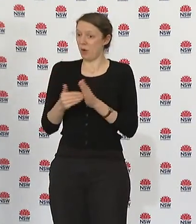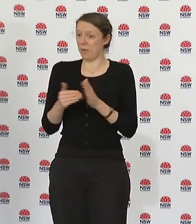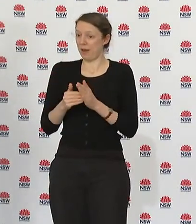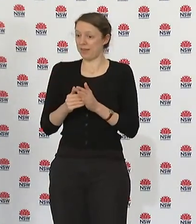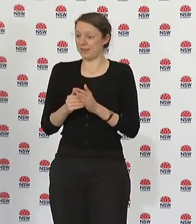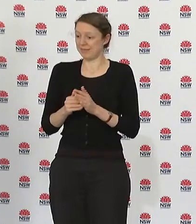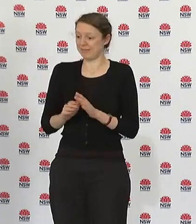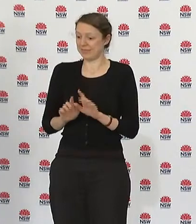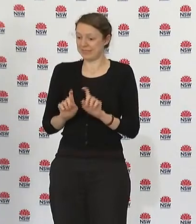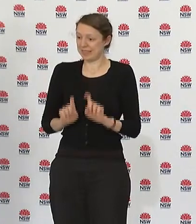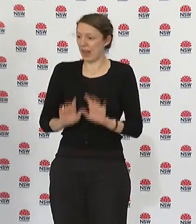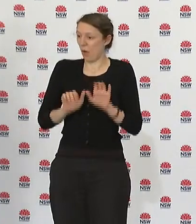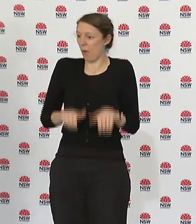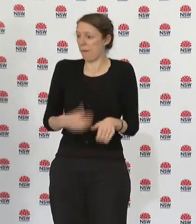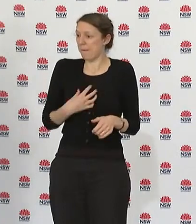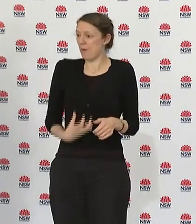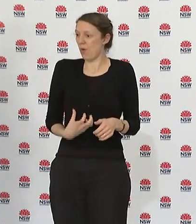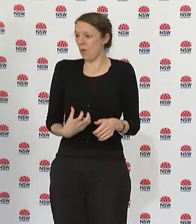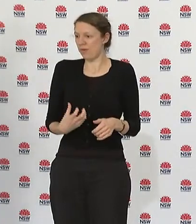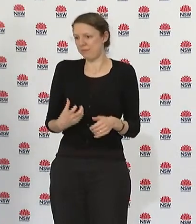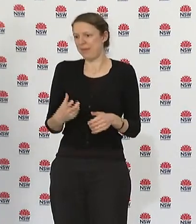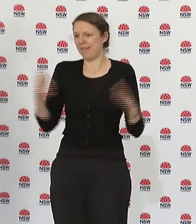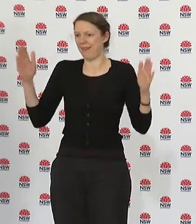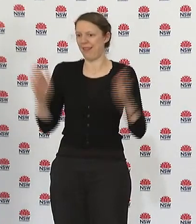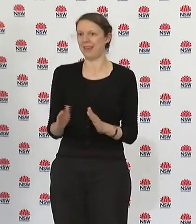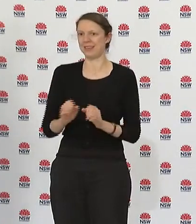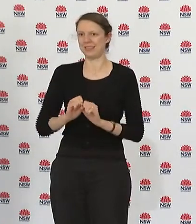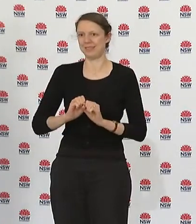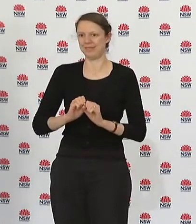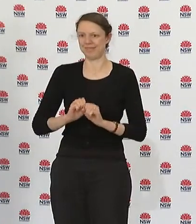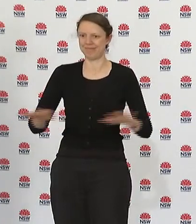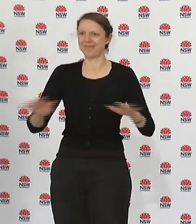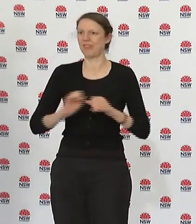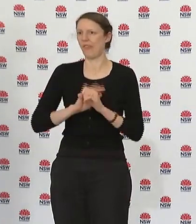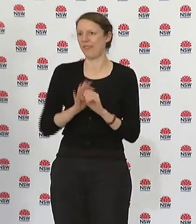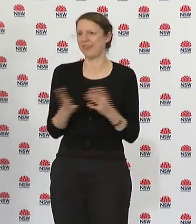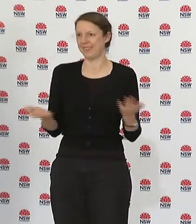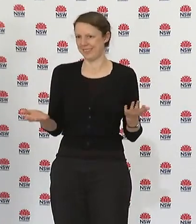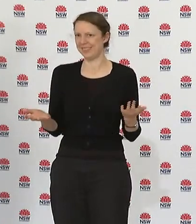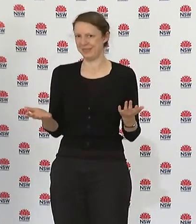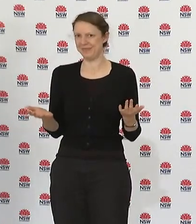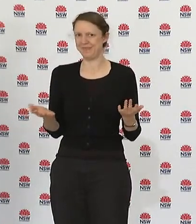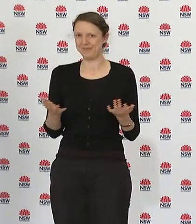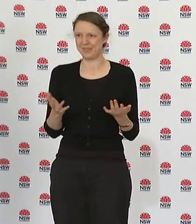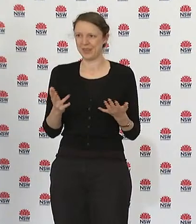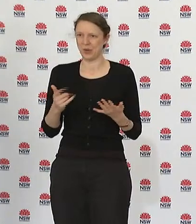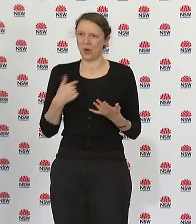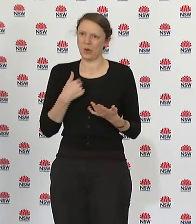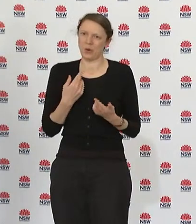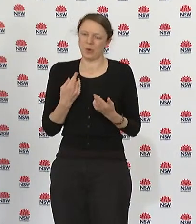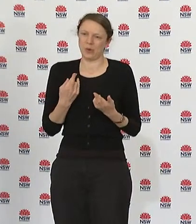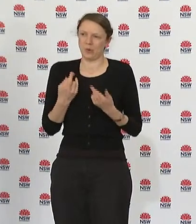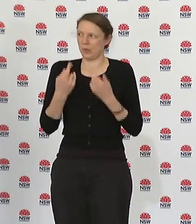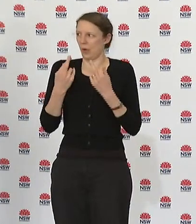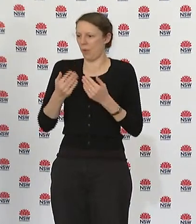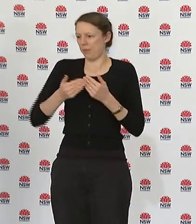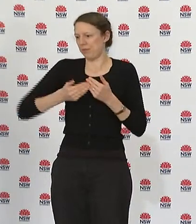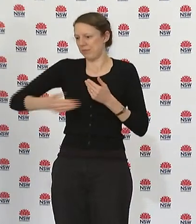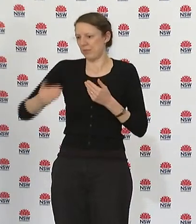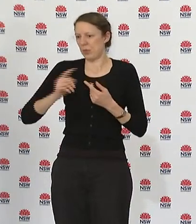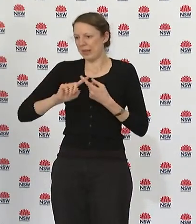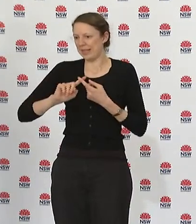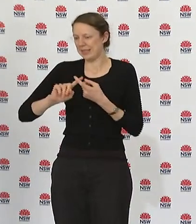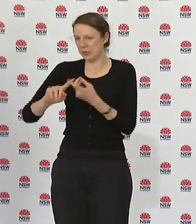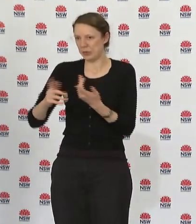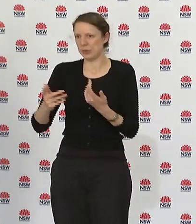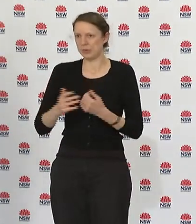we're able to get a handle on the outbreak until we adjust any settings. So we're very keen for that to continue, and I just want to thank everybody because... The particular